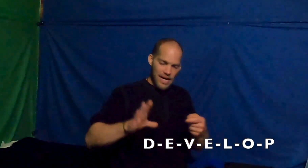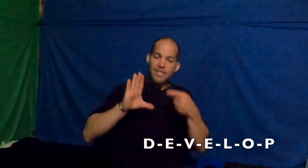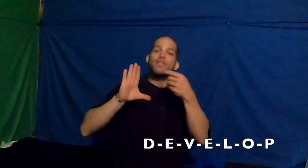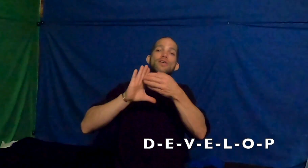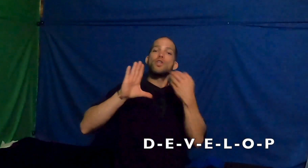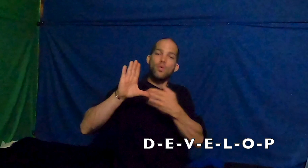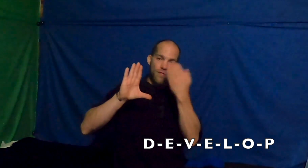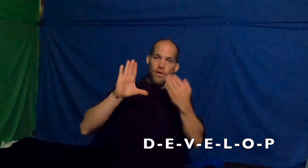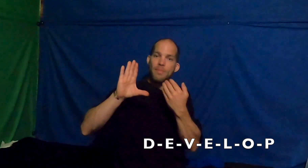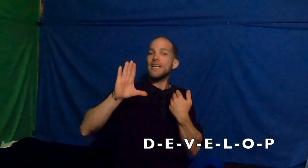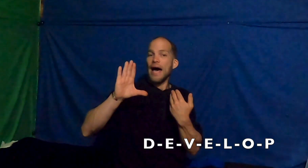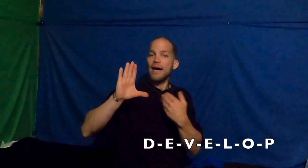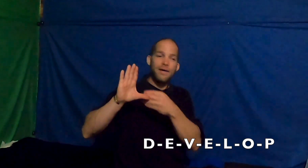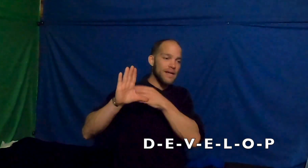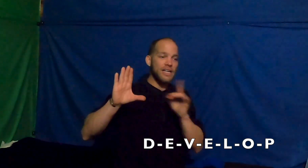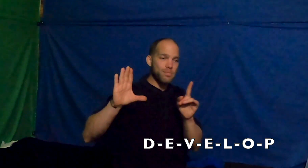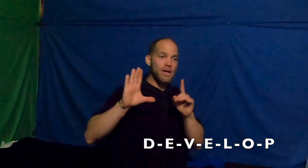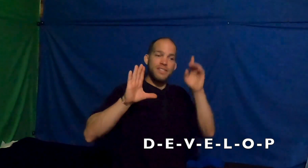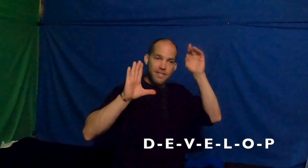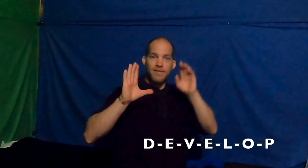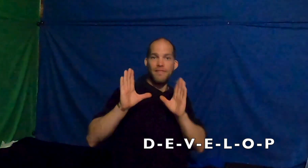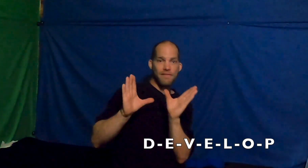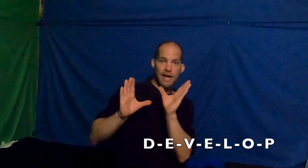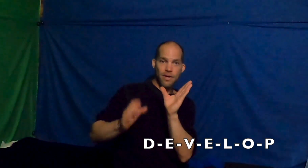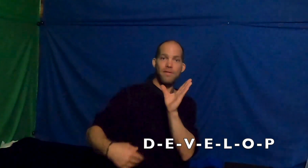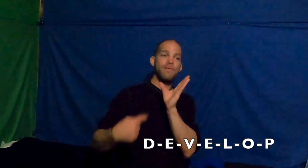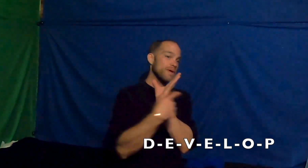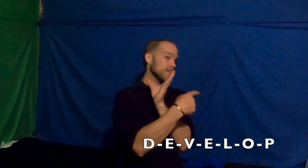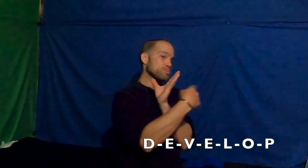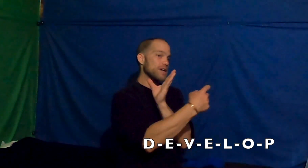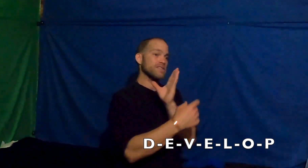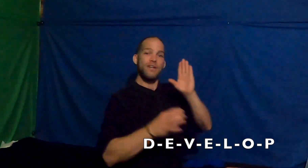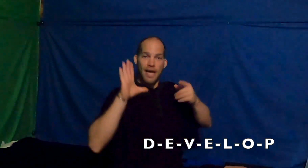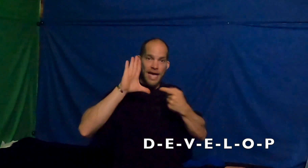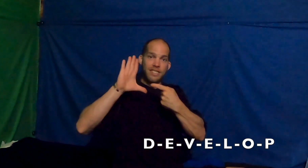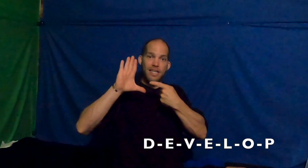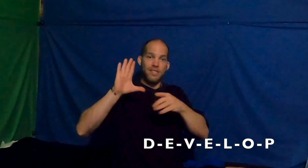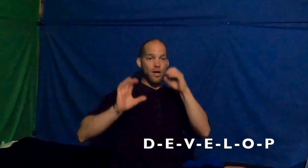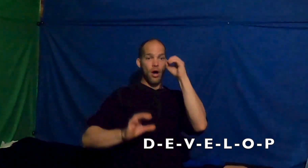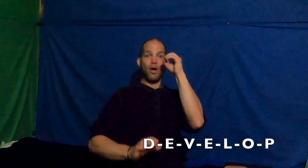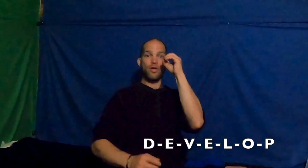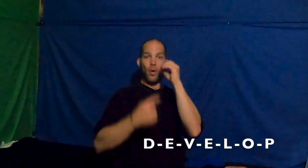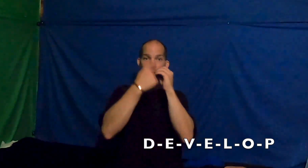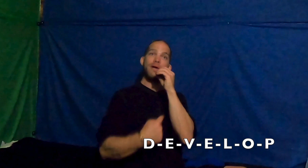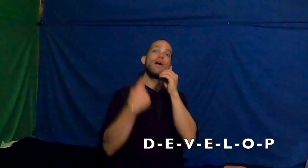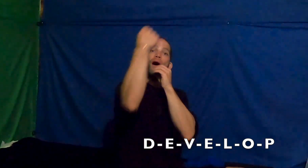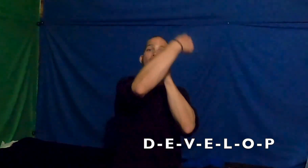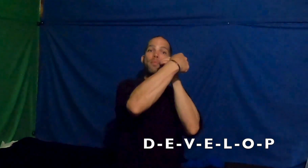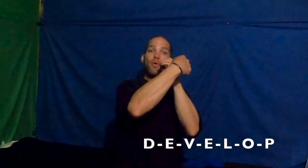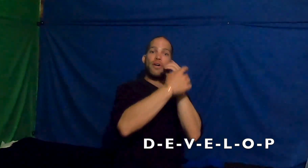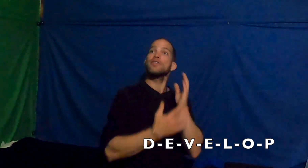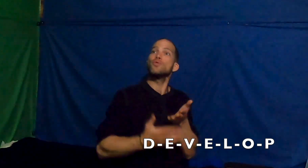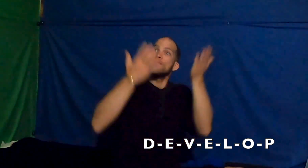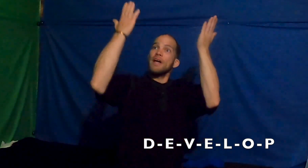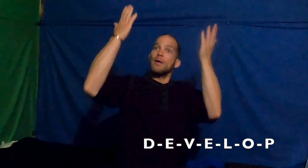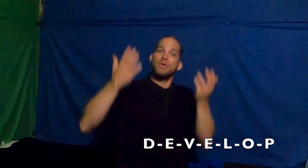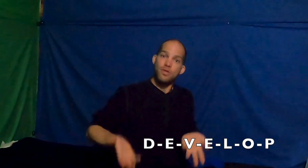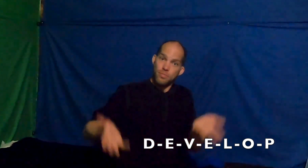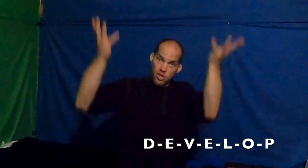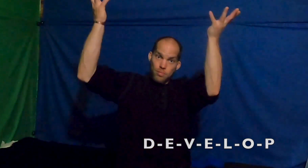it's to or from dia, expressed, vital, expressed as it is, ongoing, upward, to develop, to bring